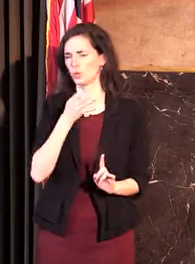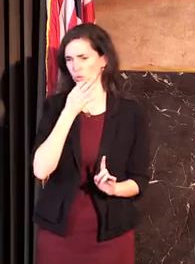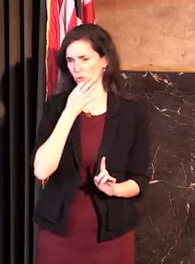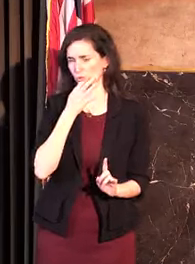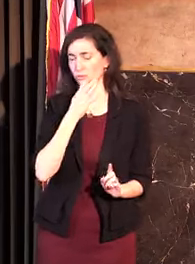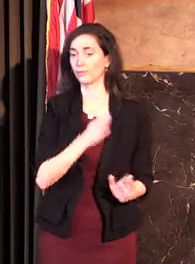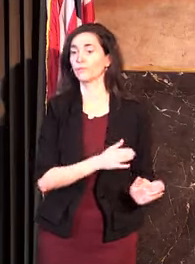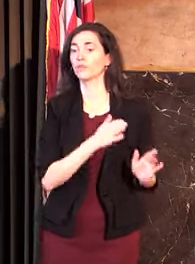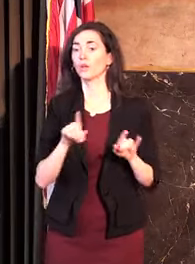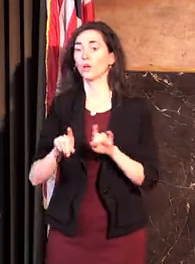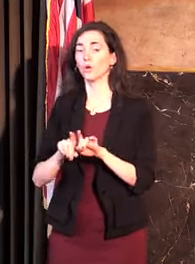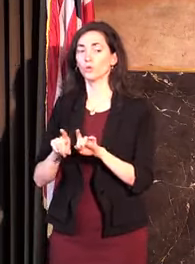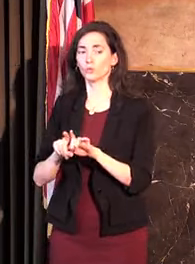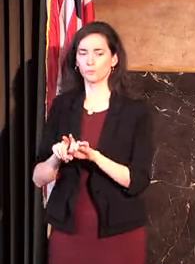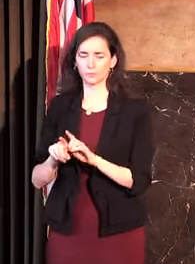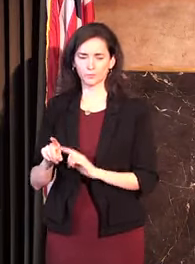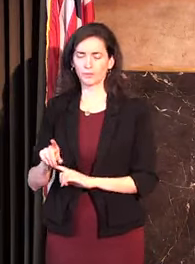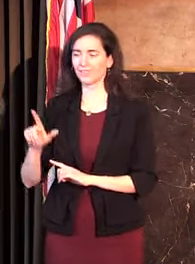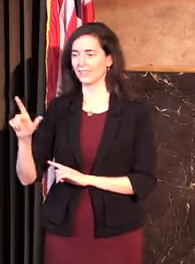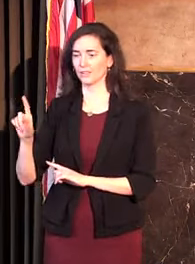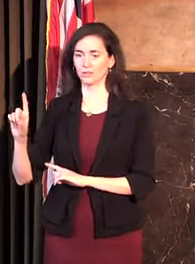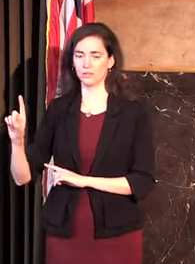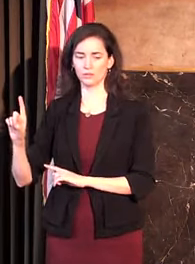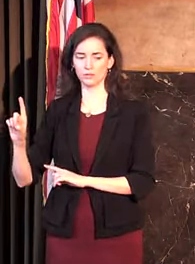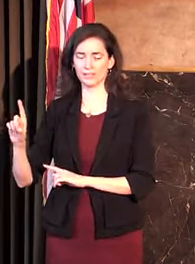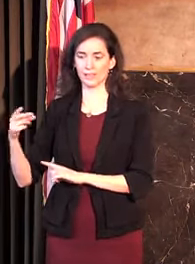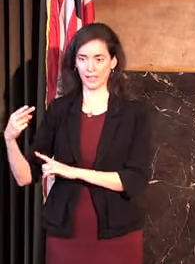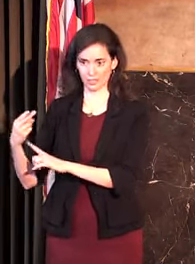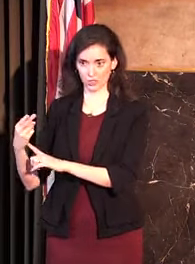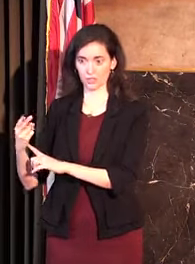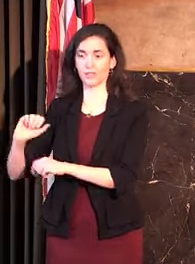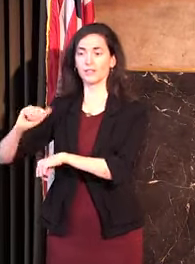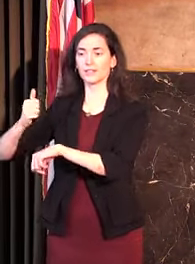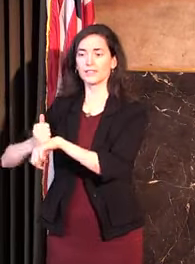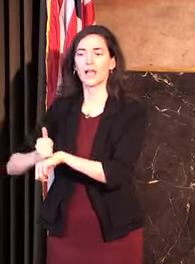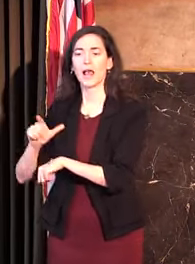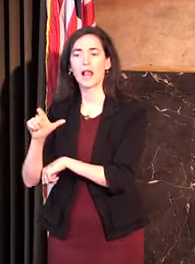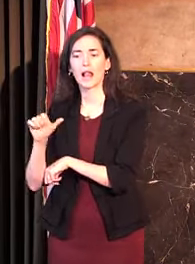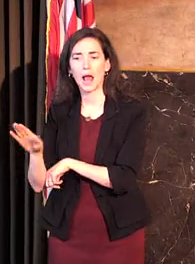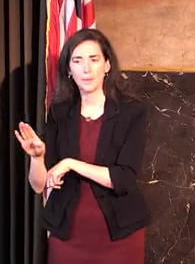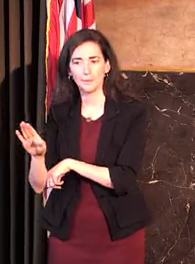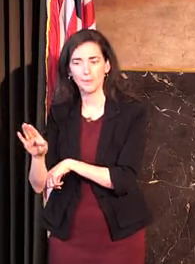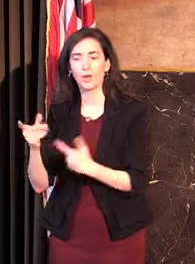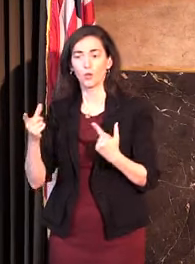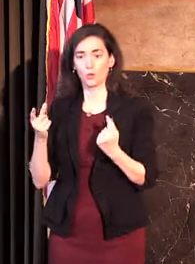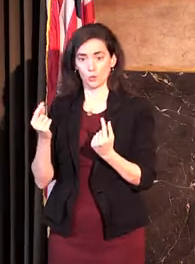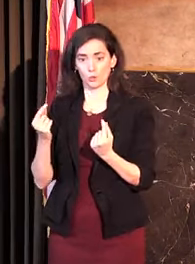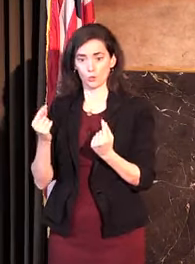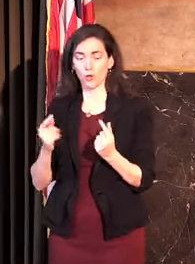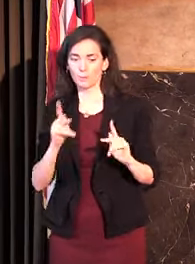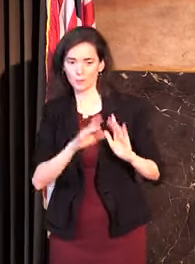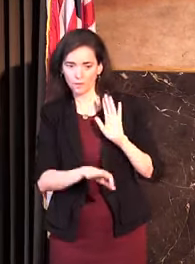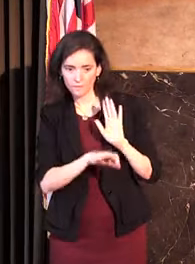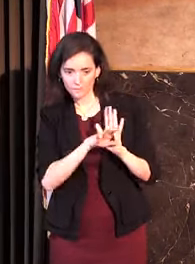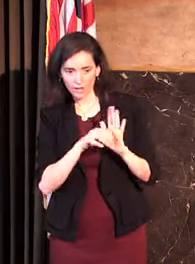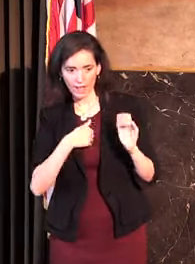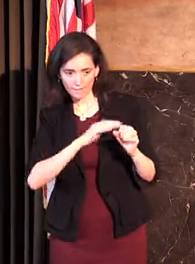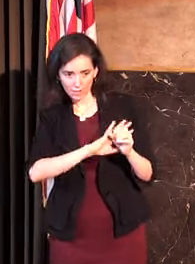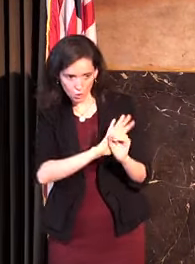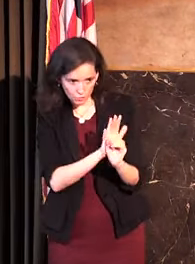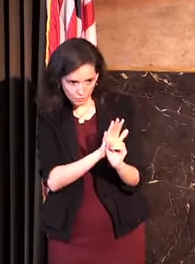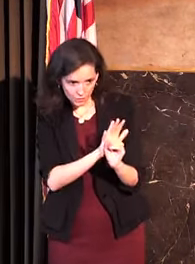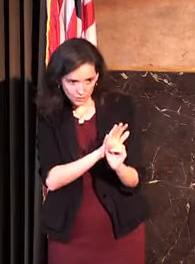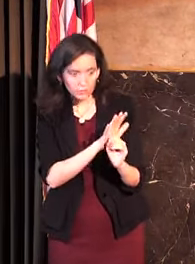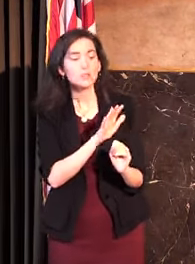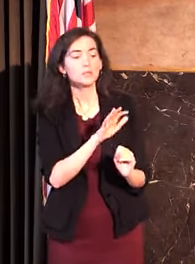has established a network of laboratories and it is proactively doing genomic sequencing on positive COVID cases.